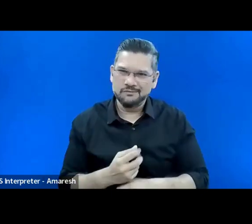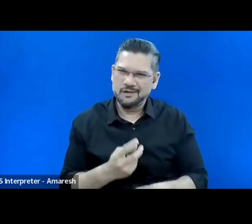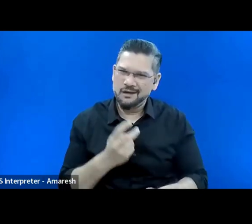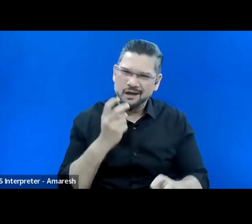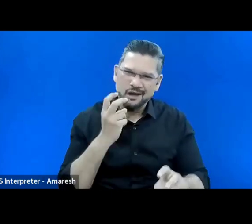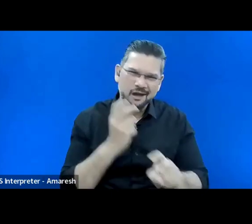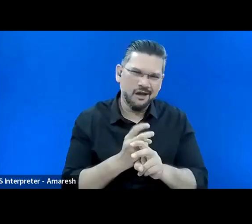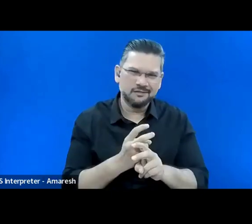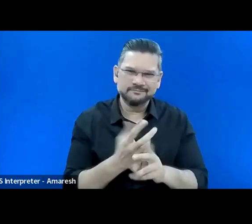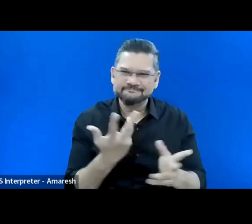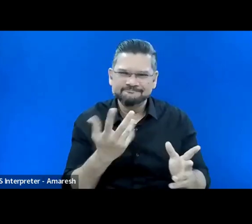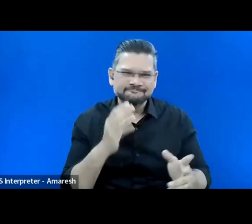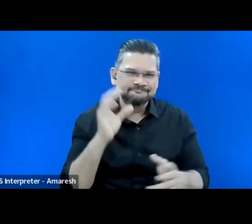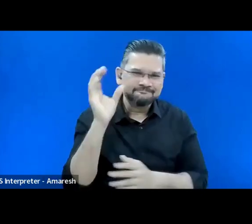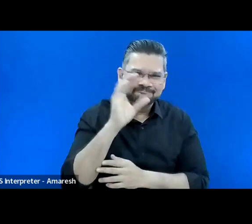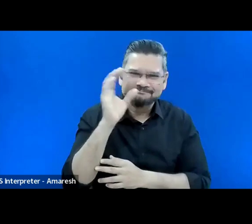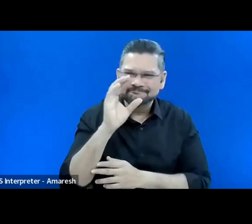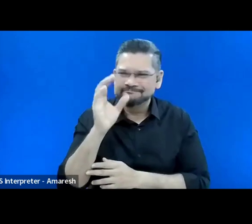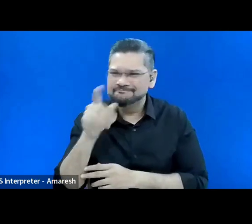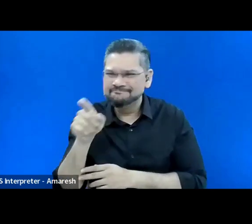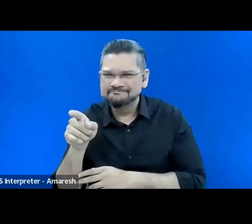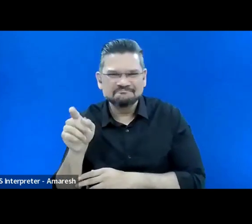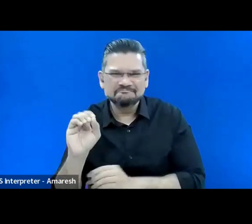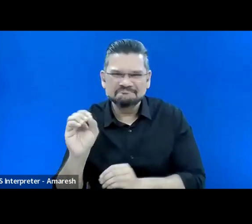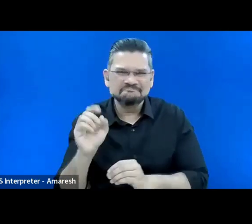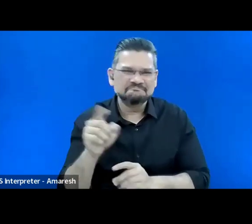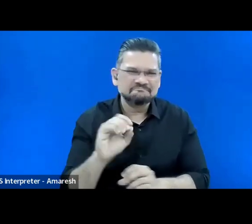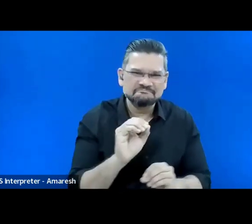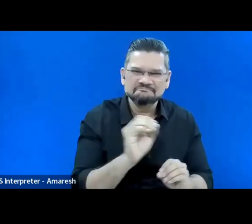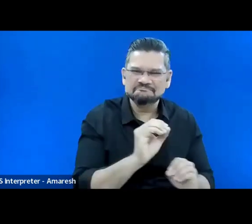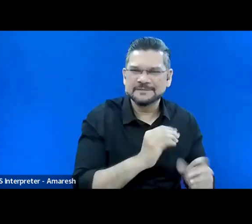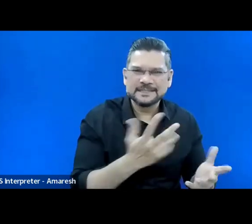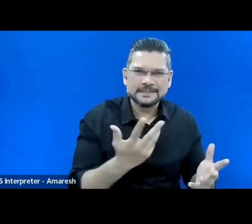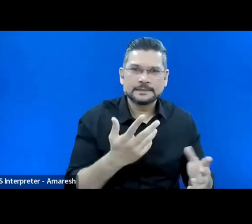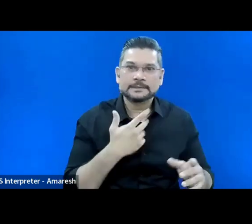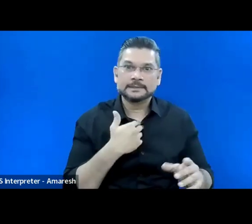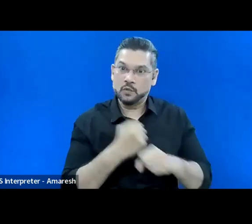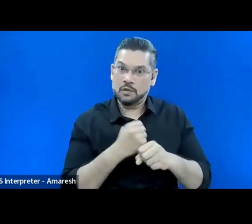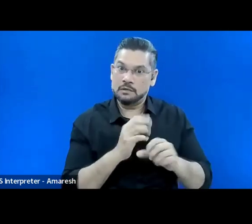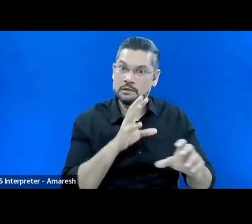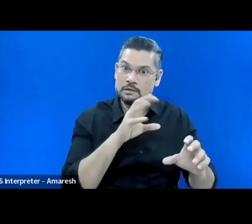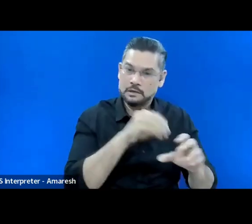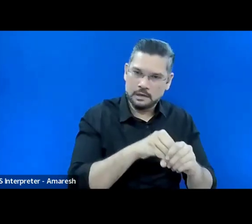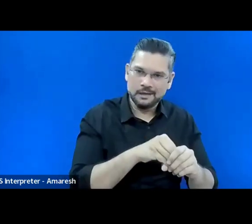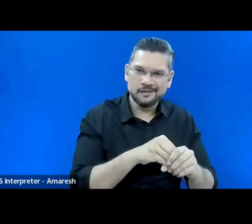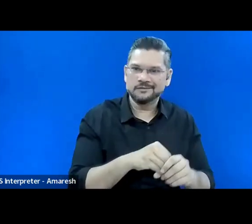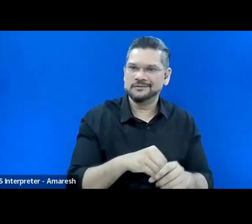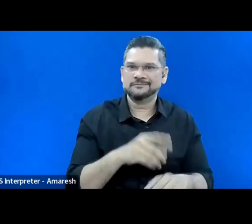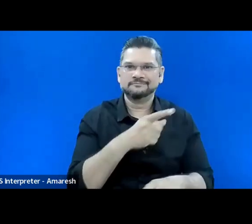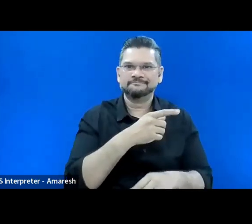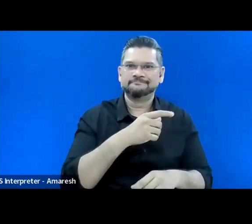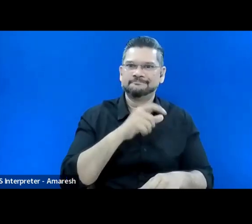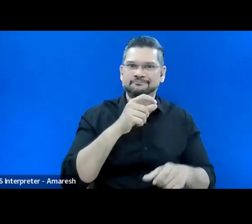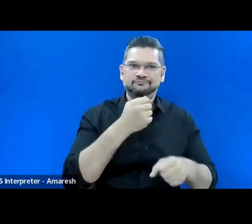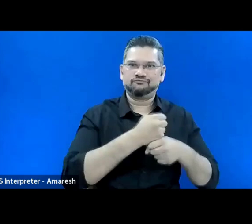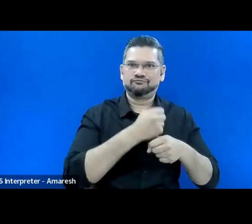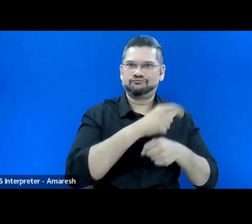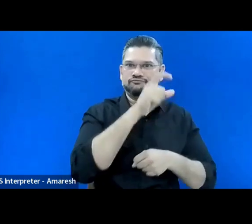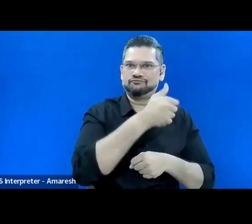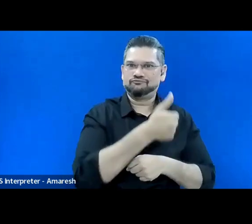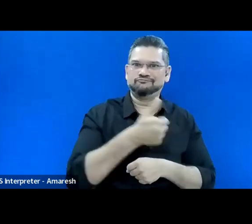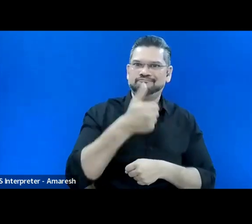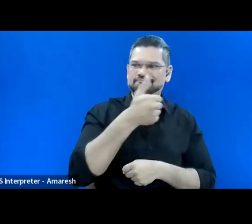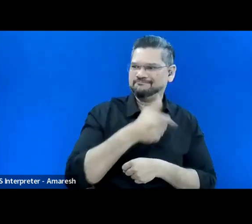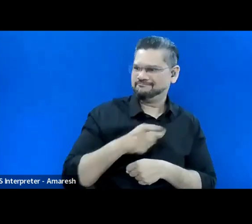to hide our condition while working, terminated from work when the employer find out that we have